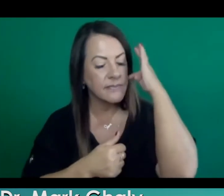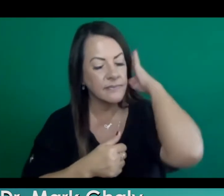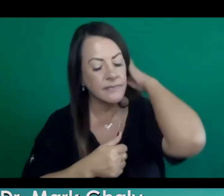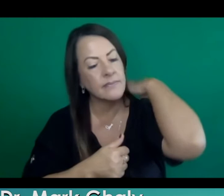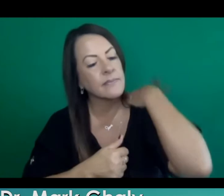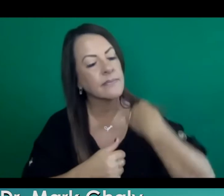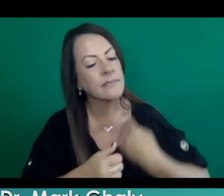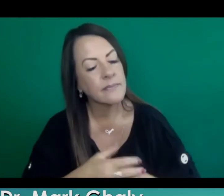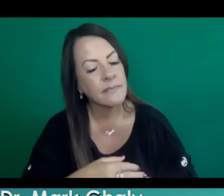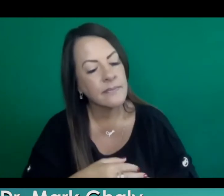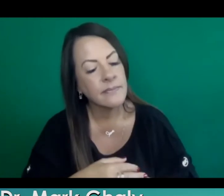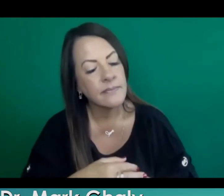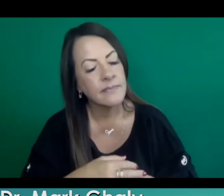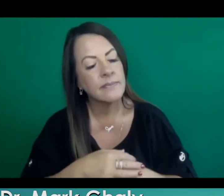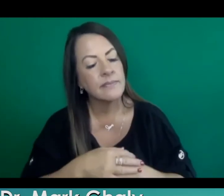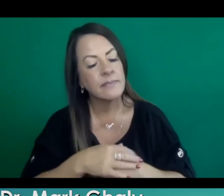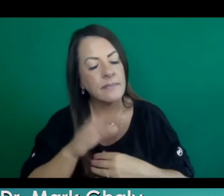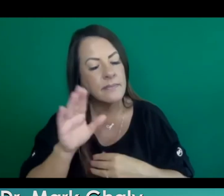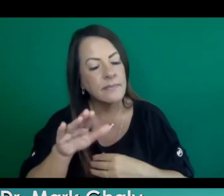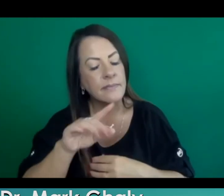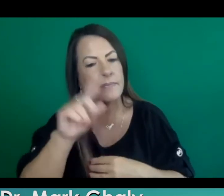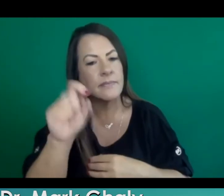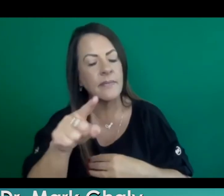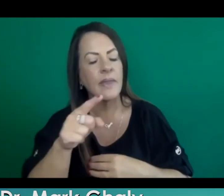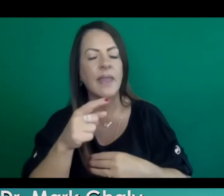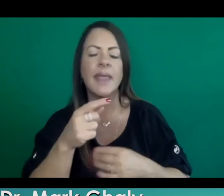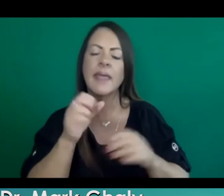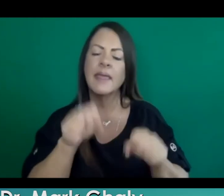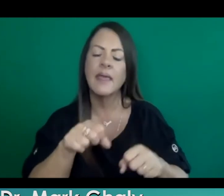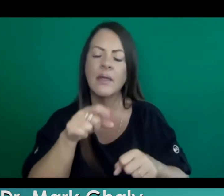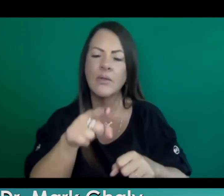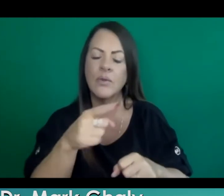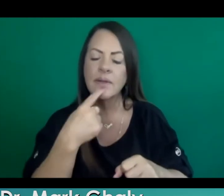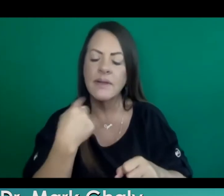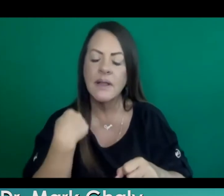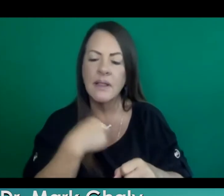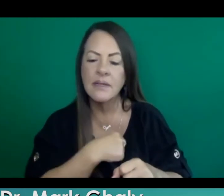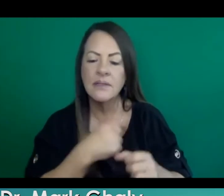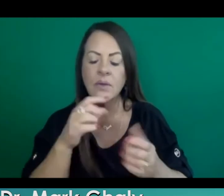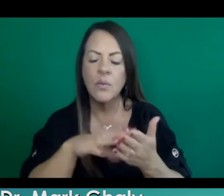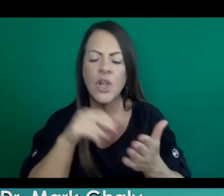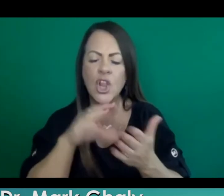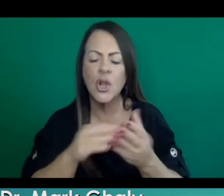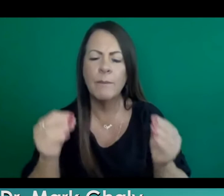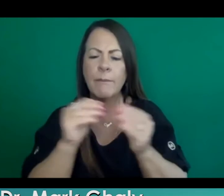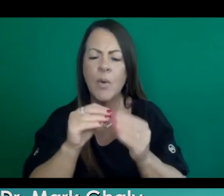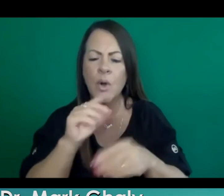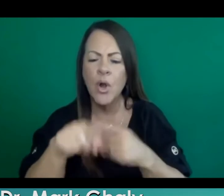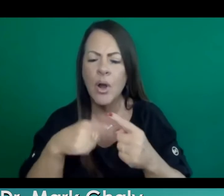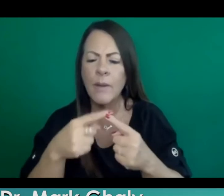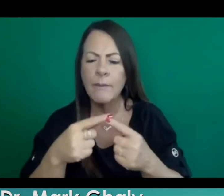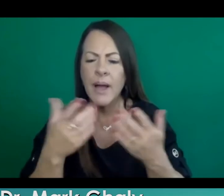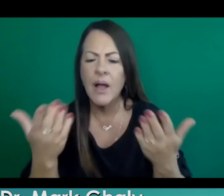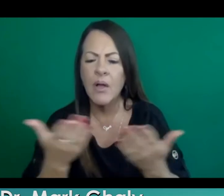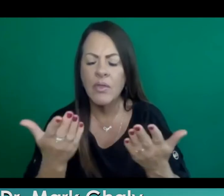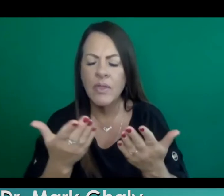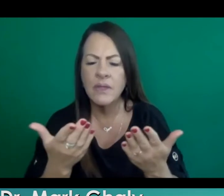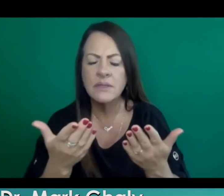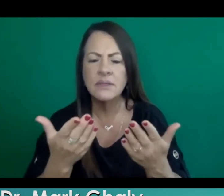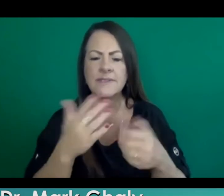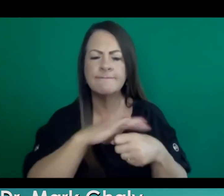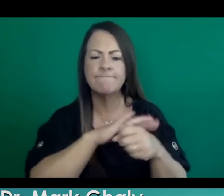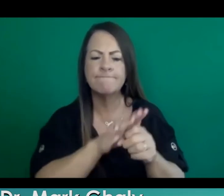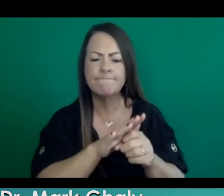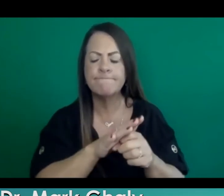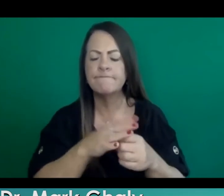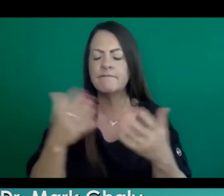wondering if you can also speak to, as we've learned more about this disease, are patient outcomes